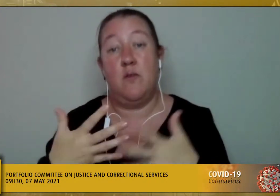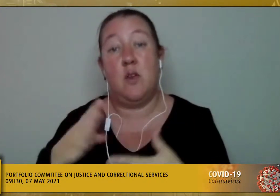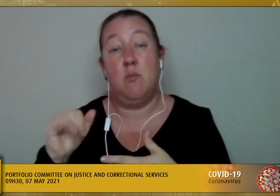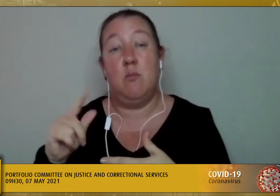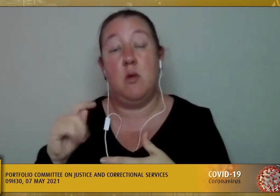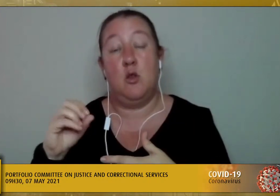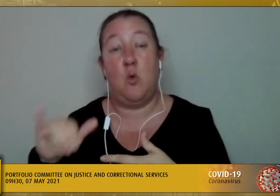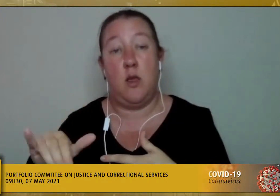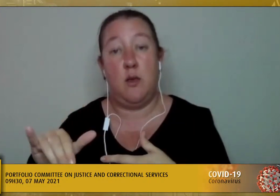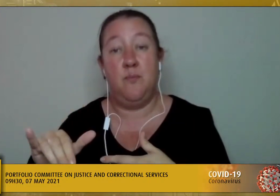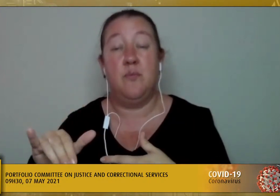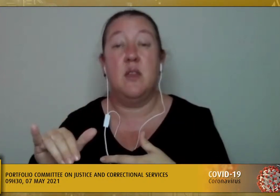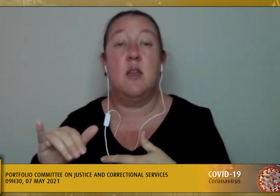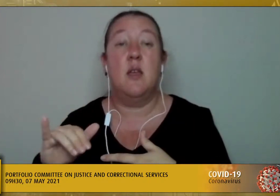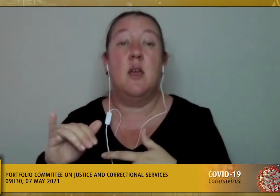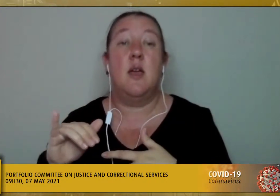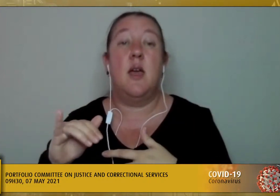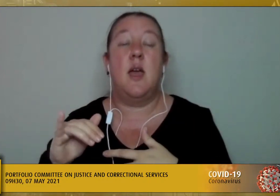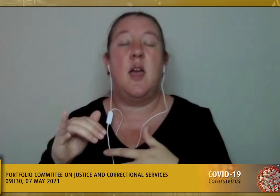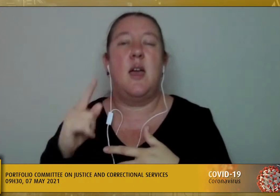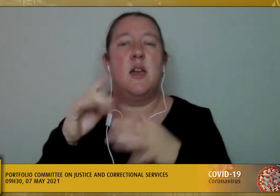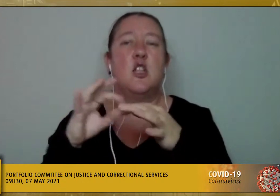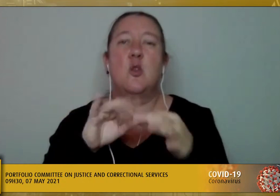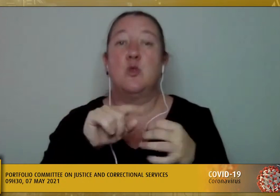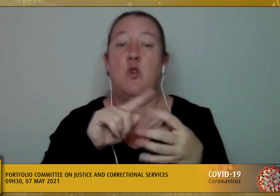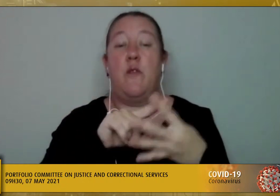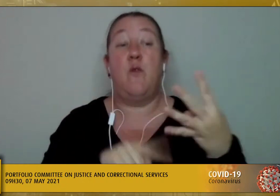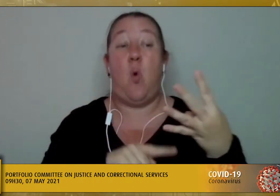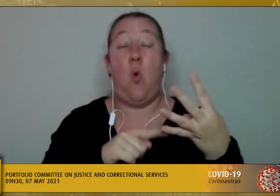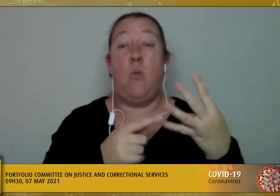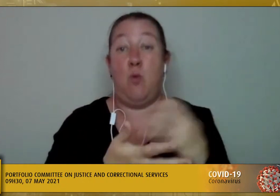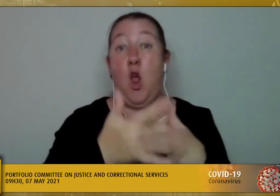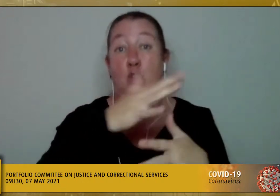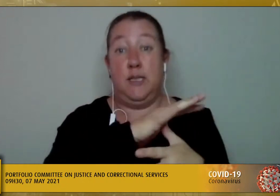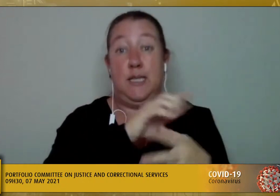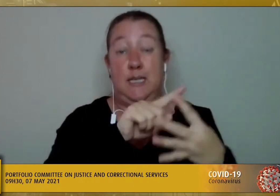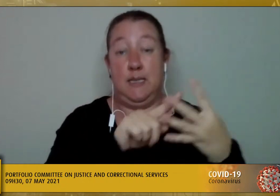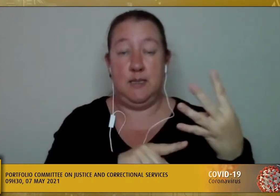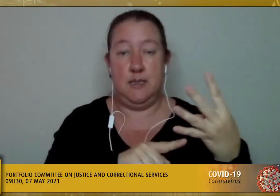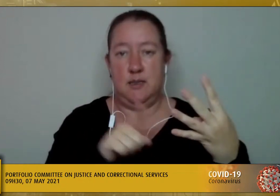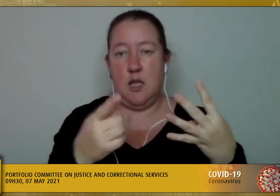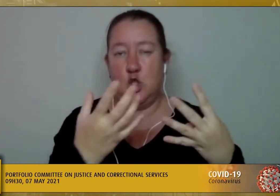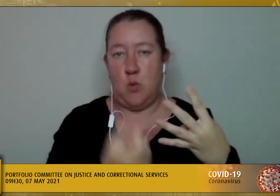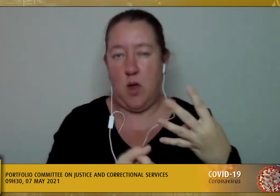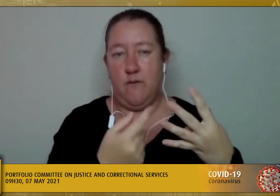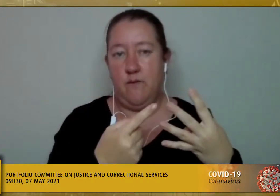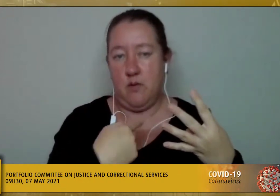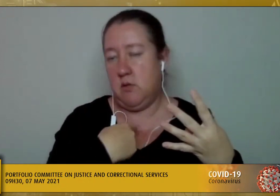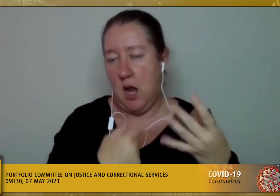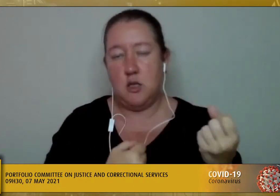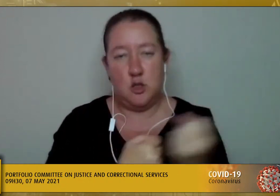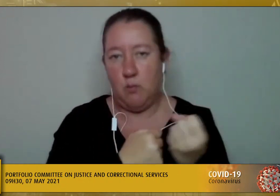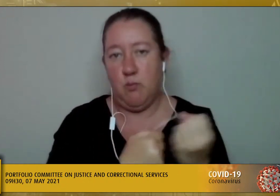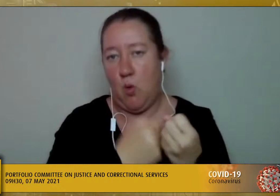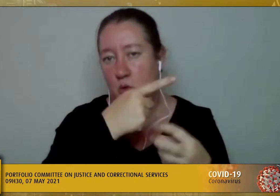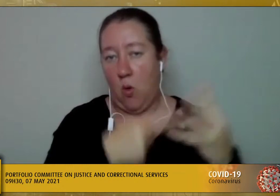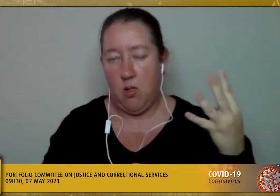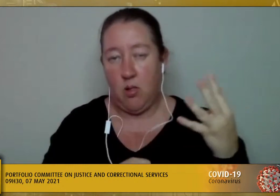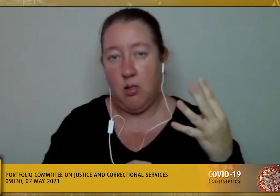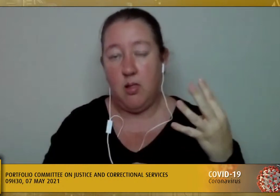toy and in terms of those four priorities that you have which I support all of